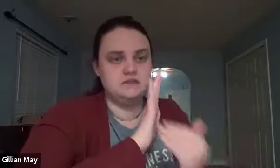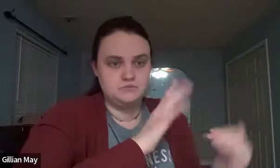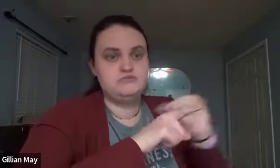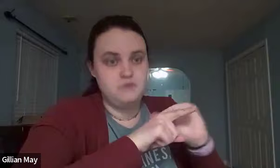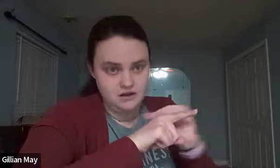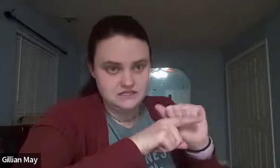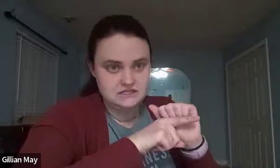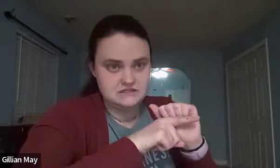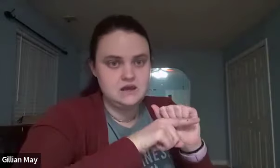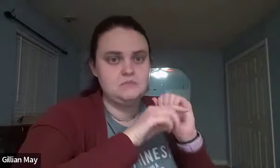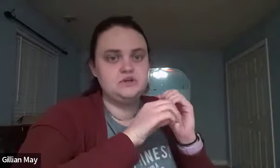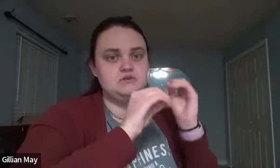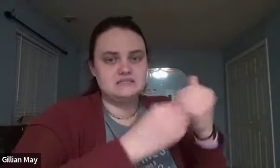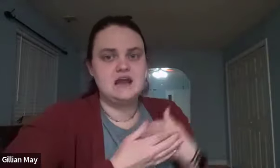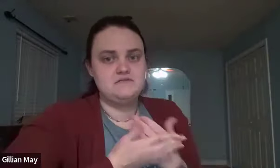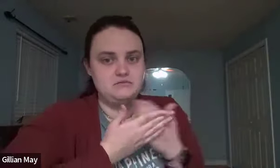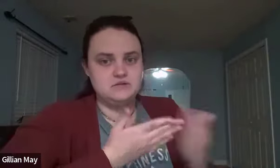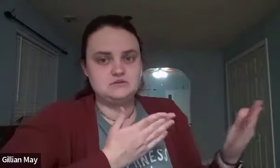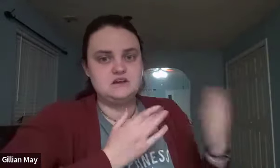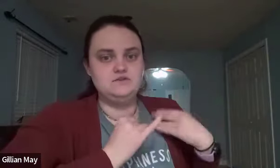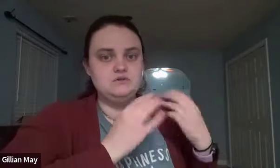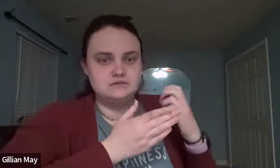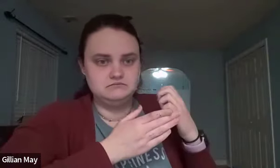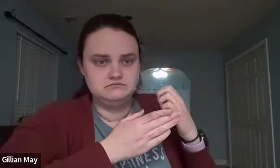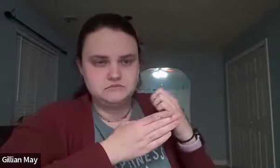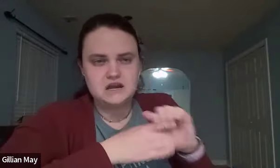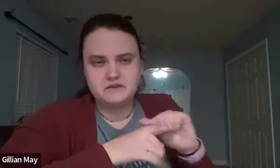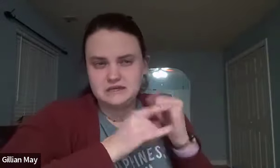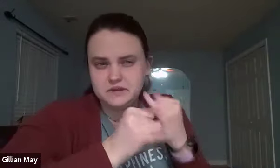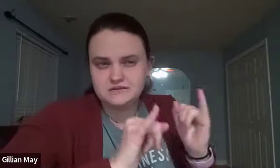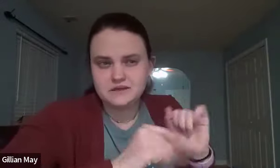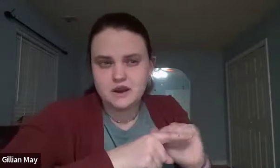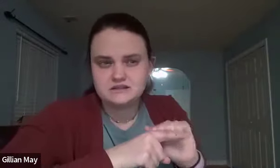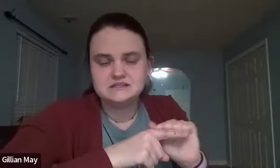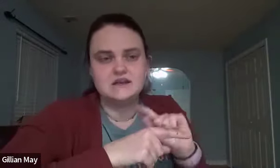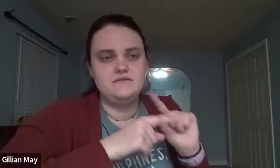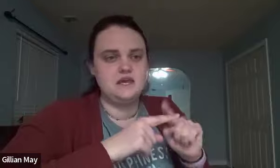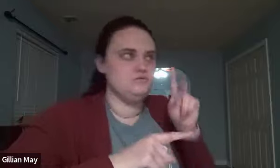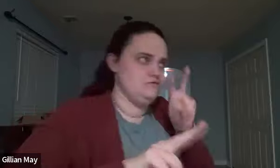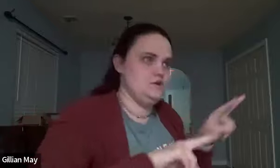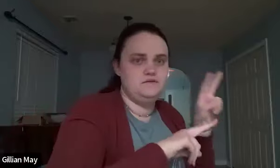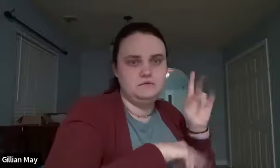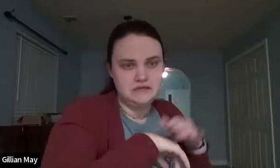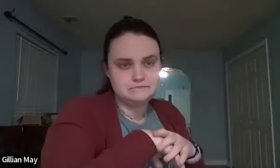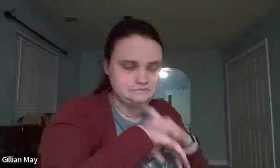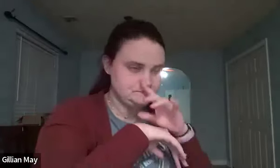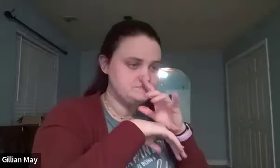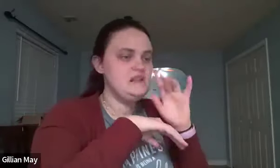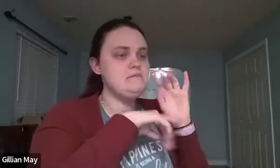repetitively practice, but you guys have that resource of you can kind of independently practice and then review if you need.